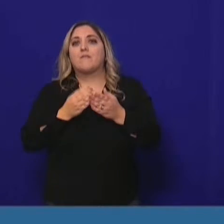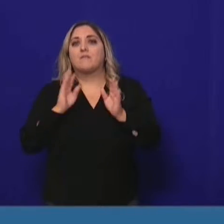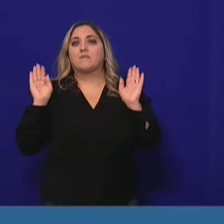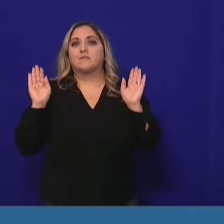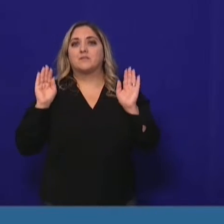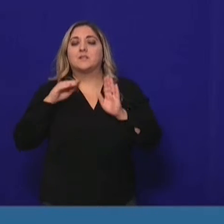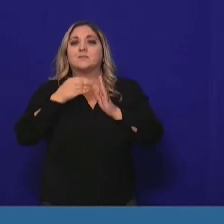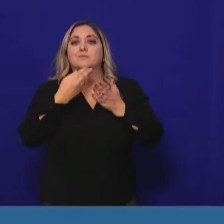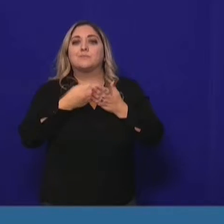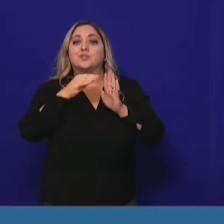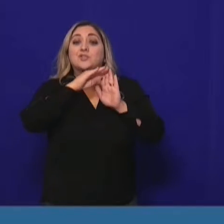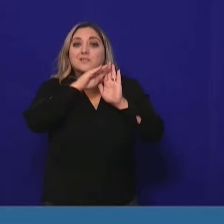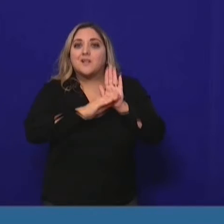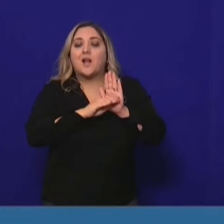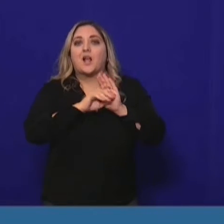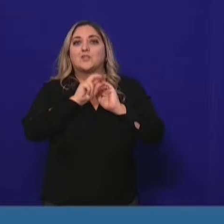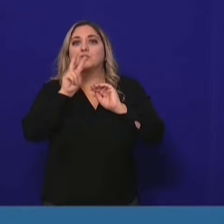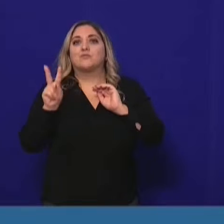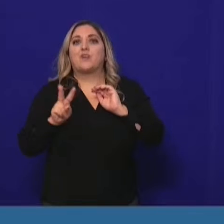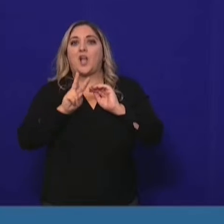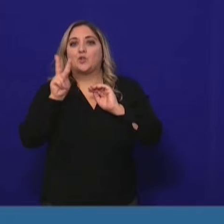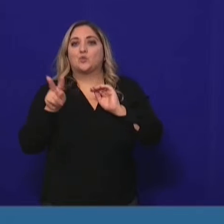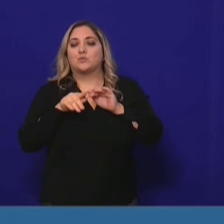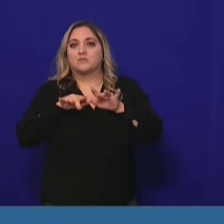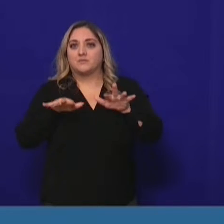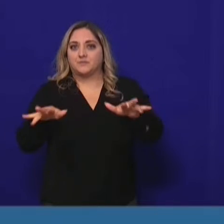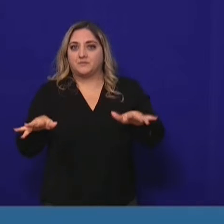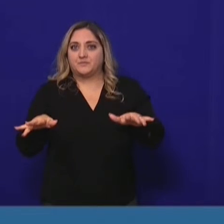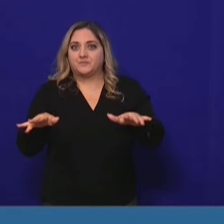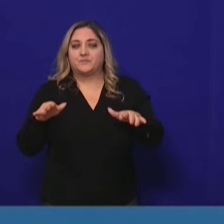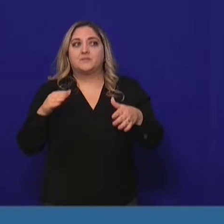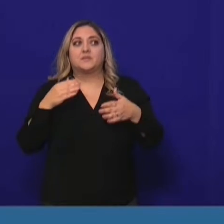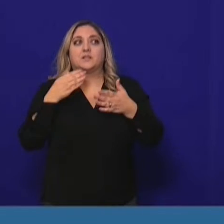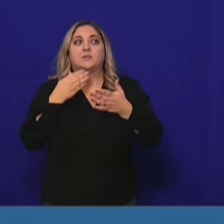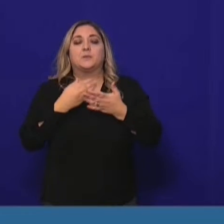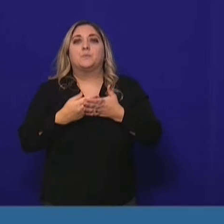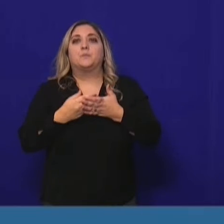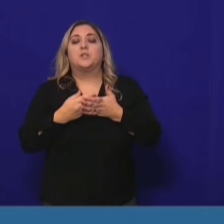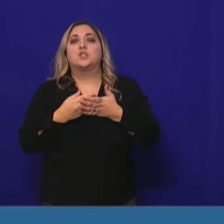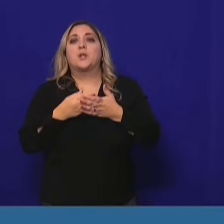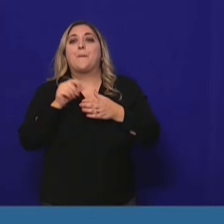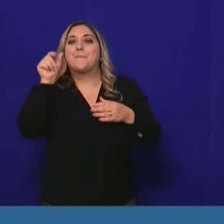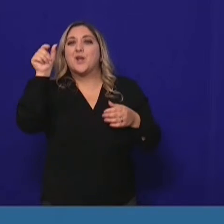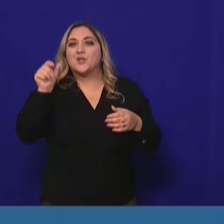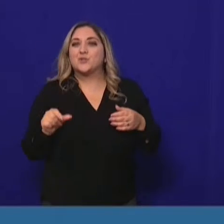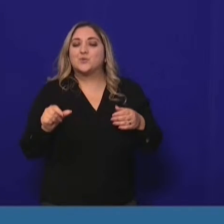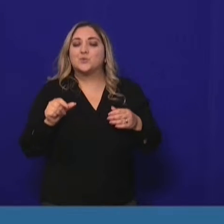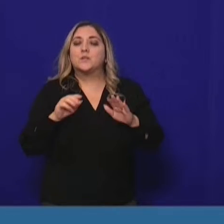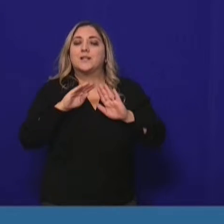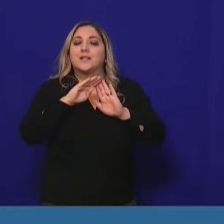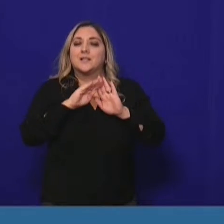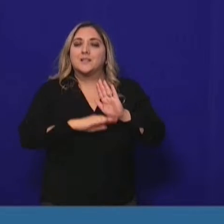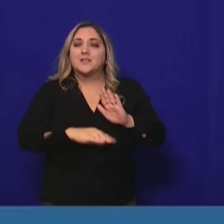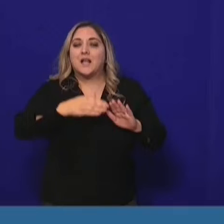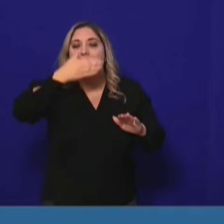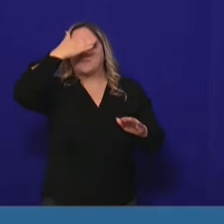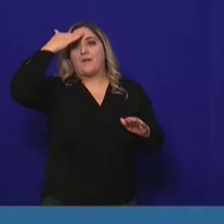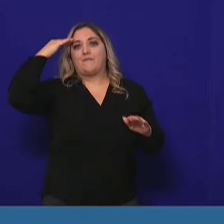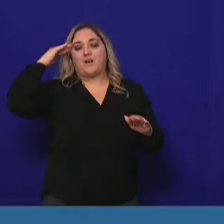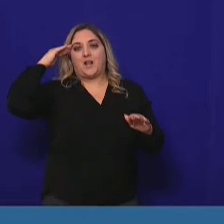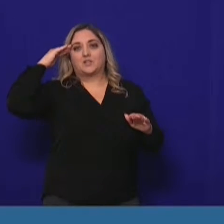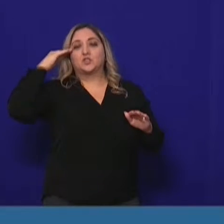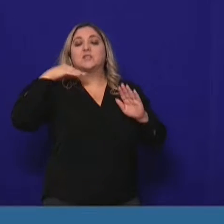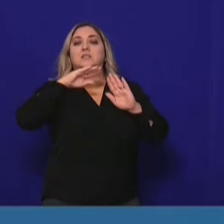nipprevenu li inti jkollok il-marda tal-COVID. Allura tkun qed tippreveni li inti persuna jkun qiegħed